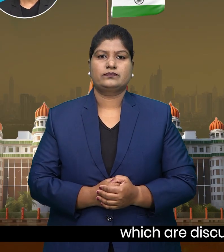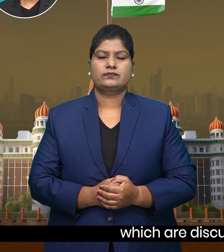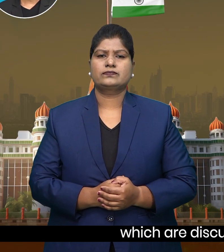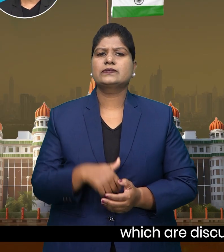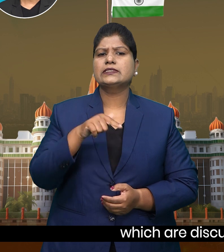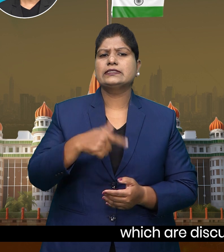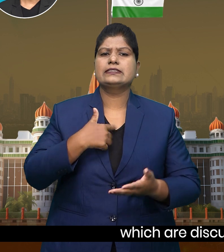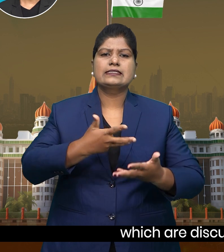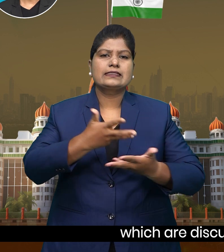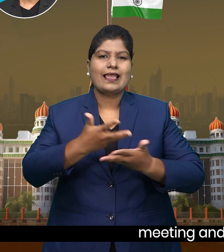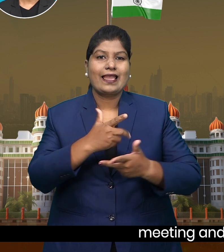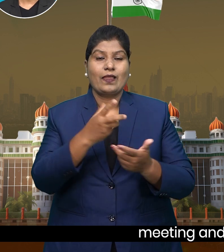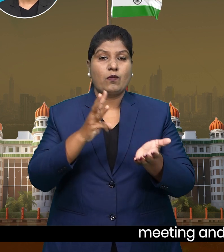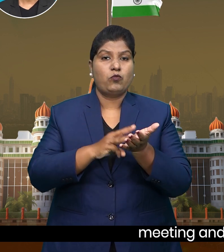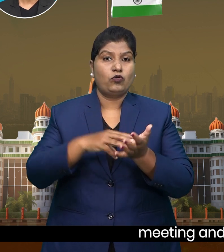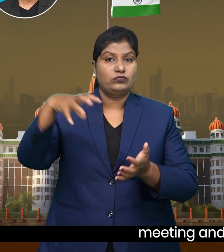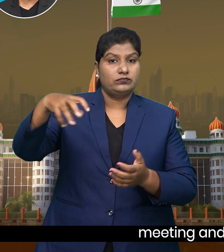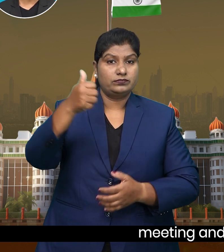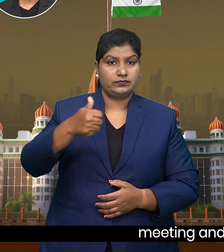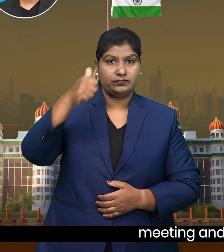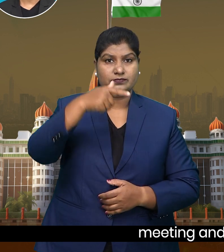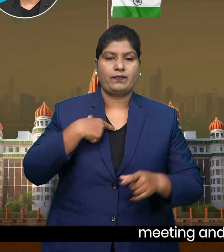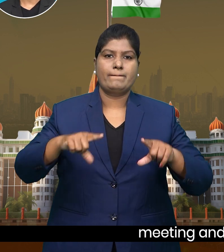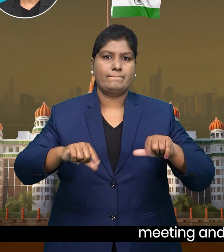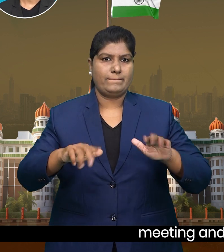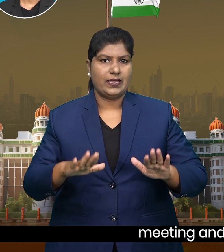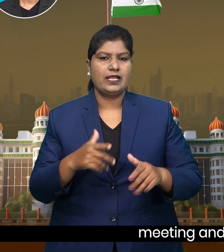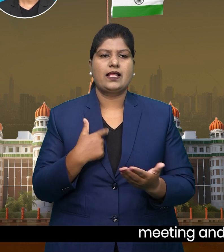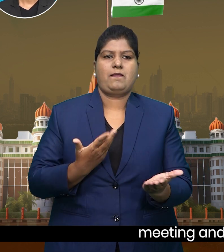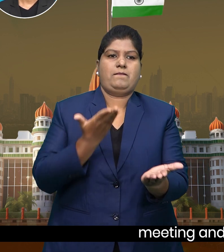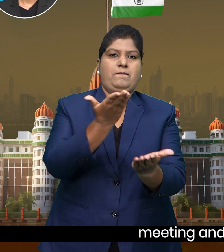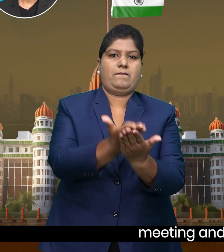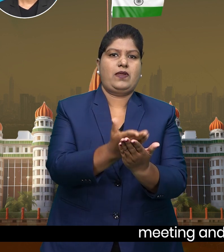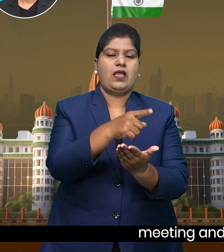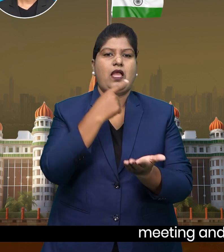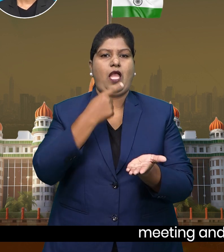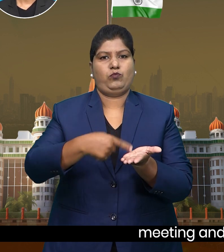which are discussed in the municipality meeting and place it for approval.